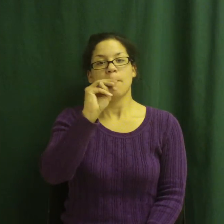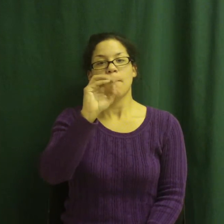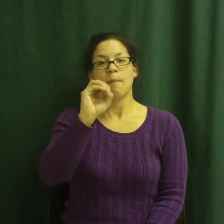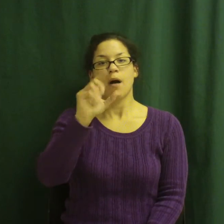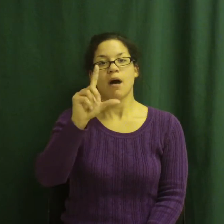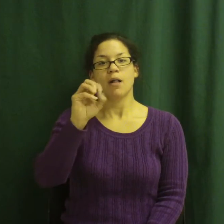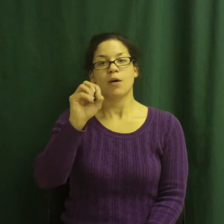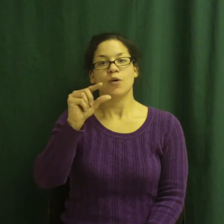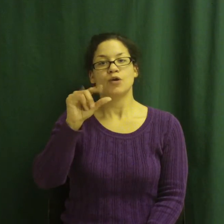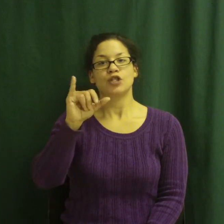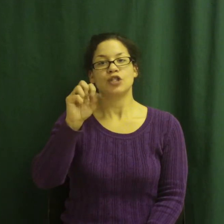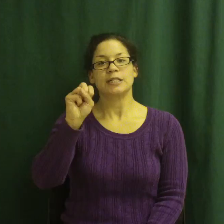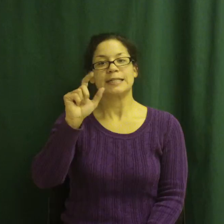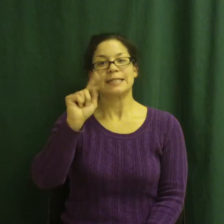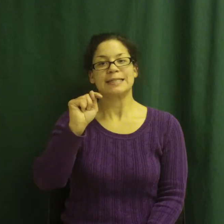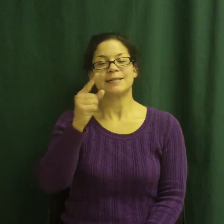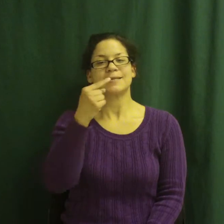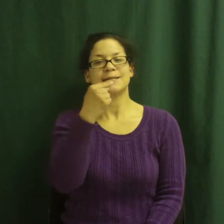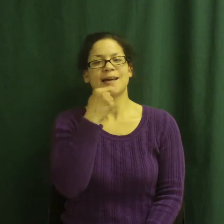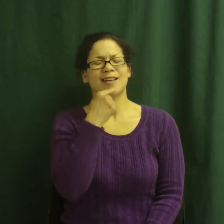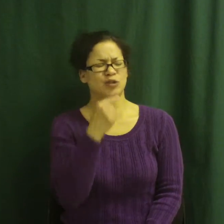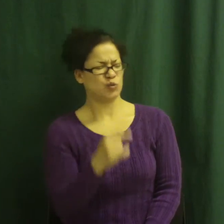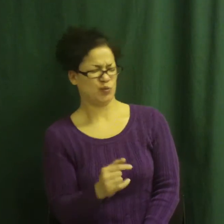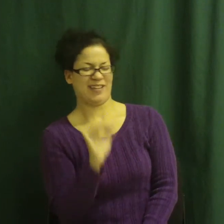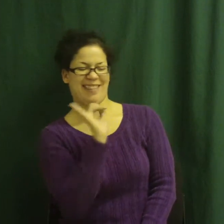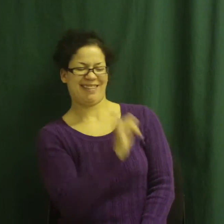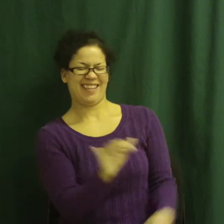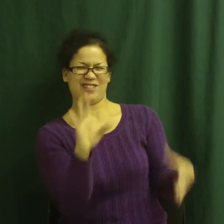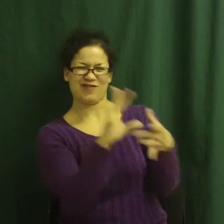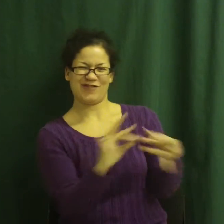S-U-R-L-O-I-N and comes from the French